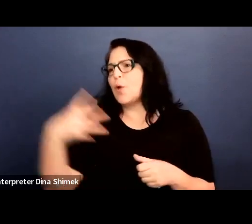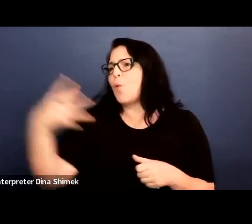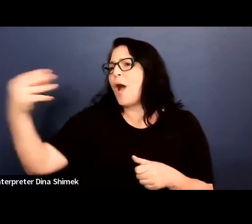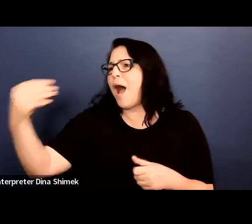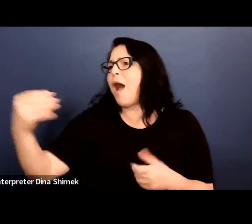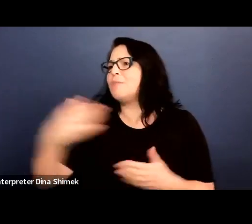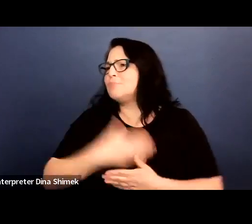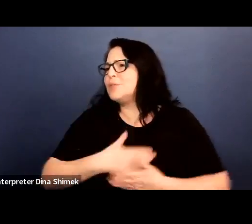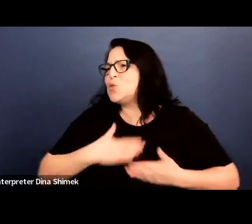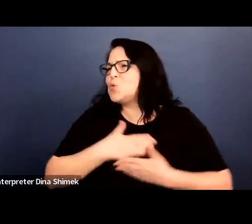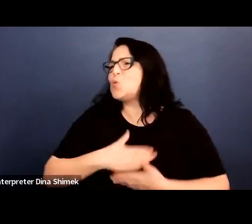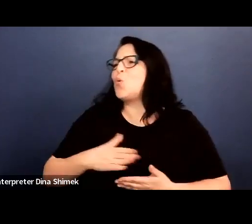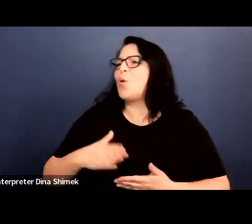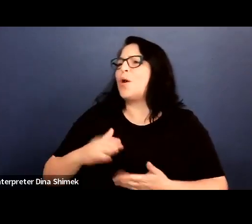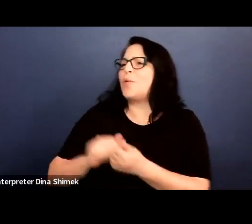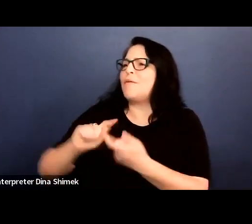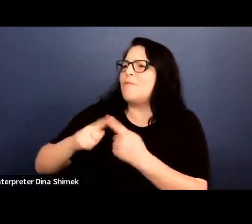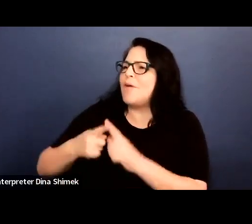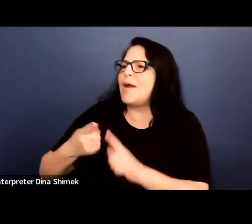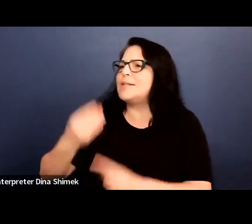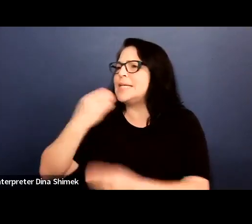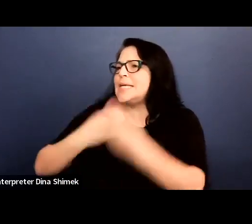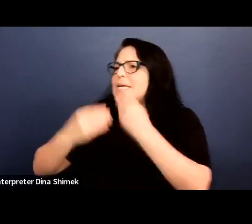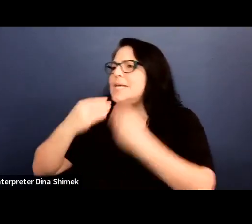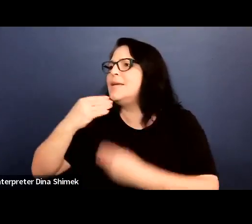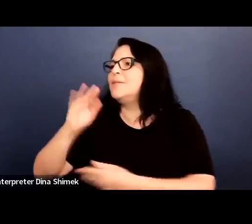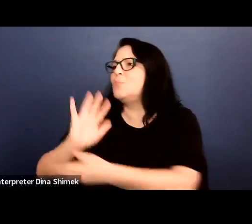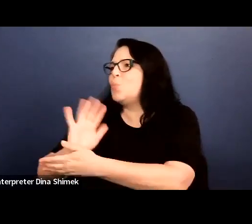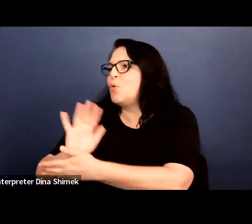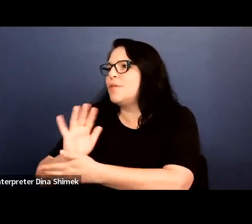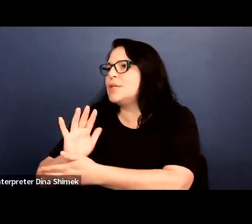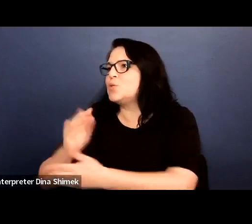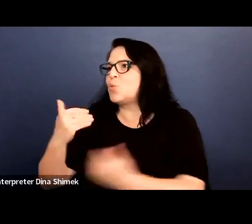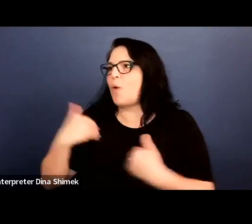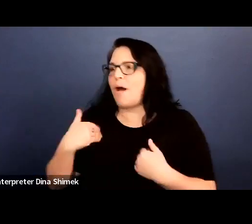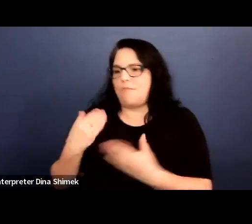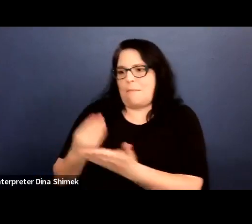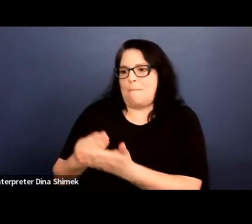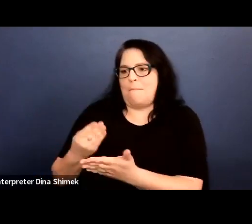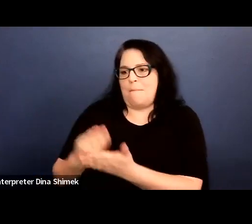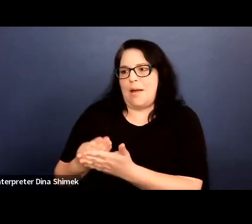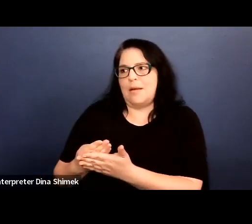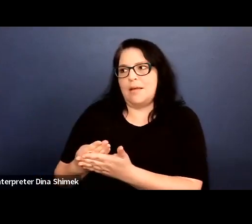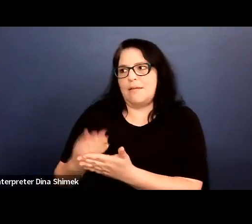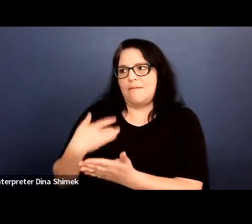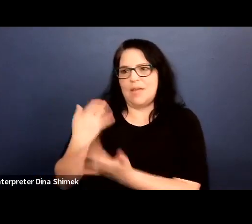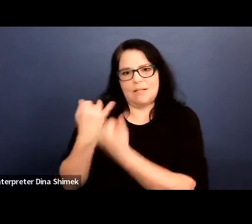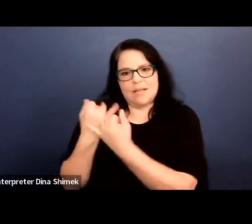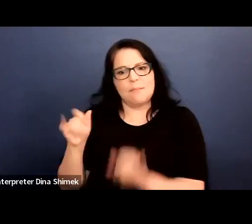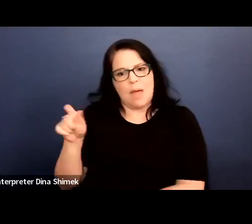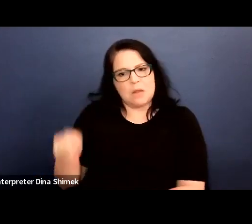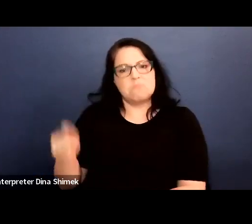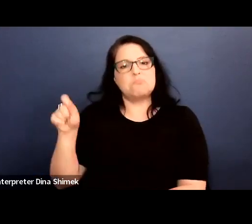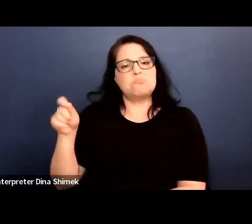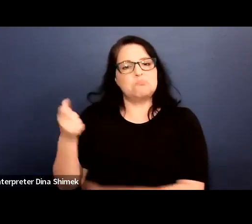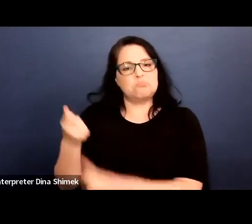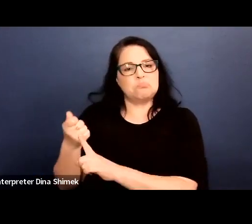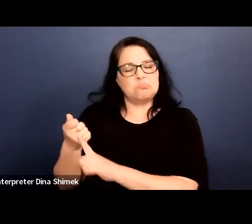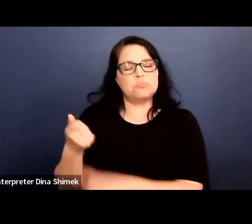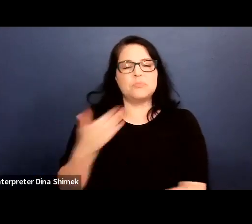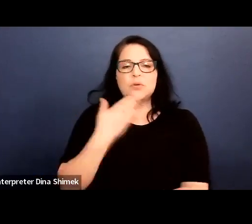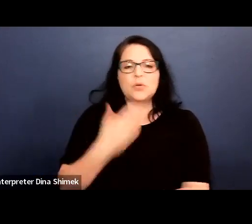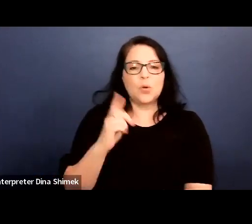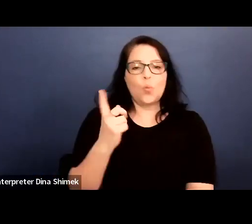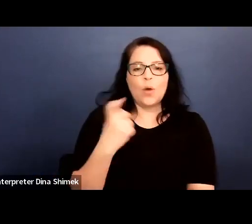to the movies or out to eat. And it gives that somebody that sense of independence and quality of life. So good